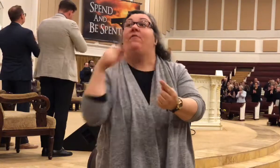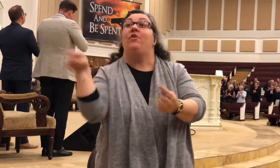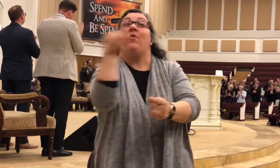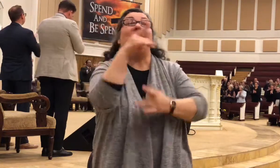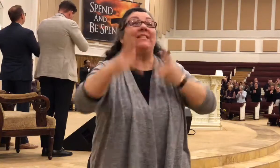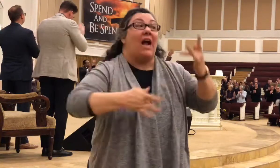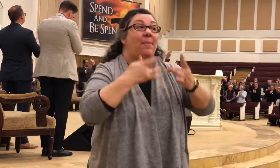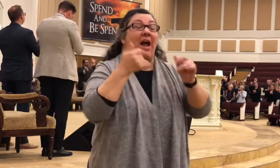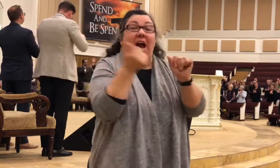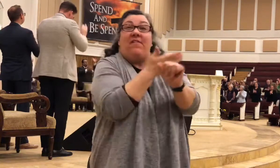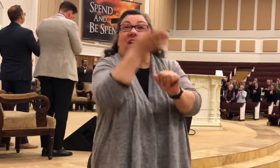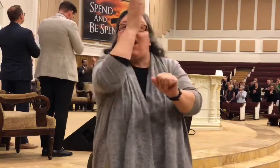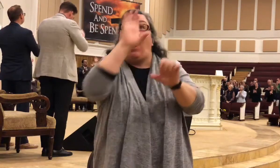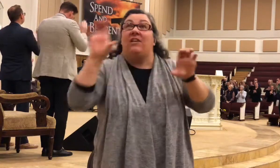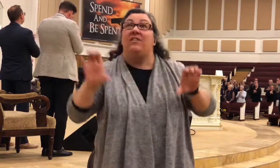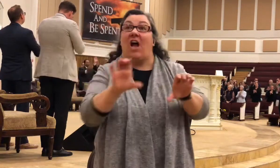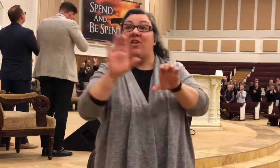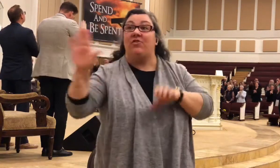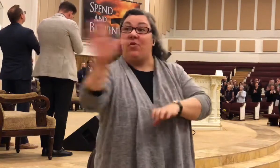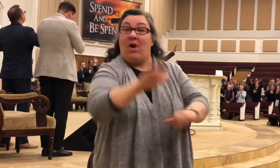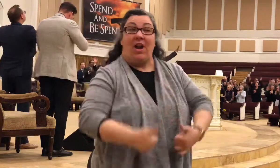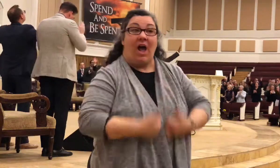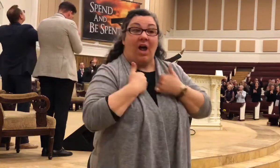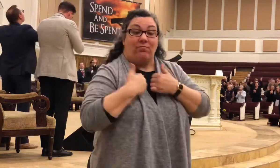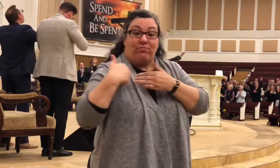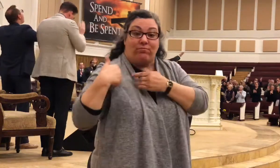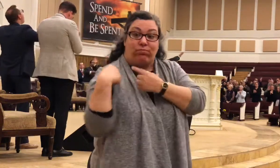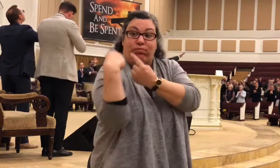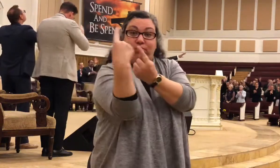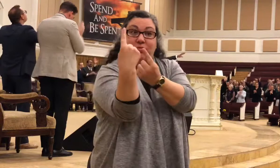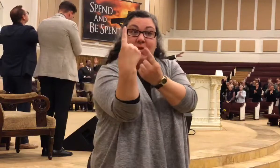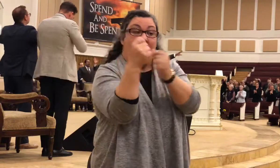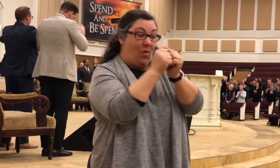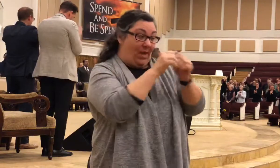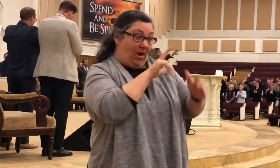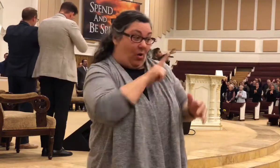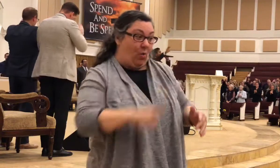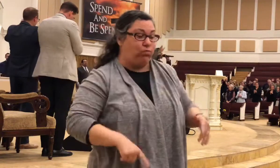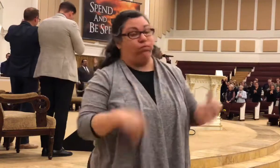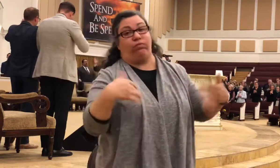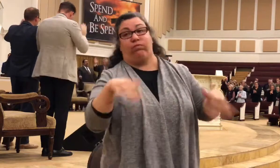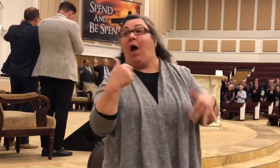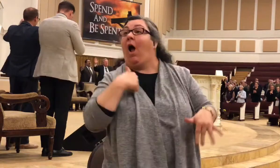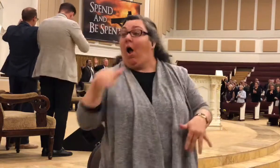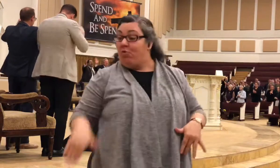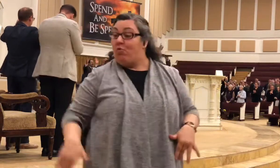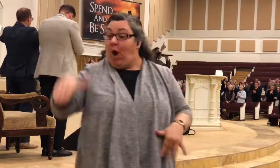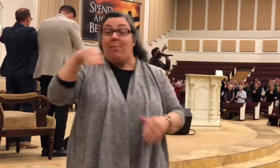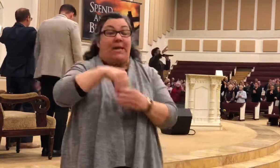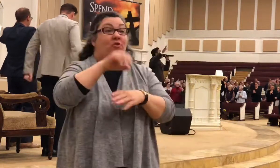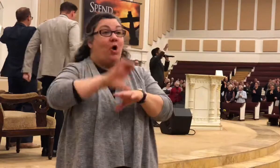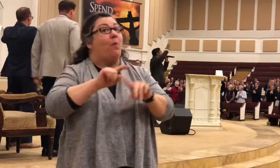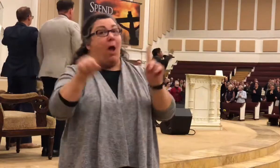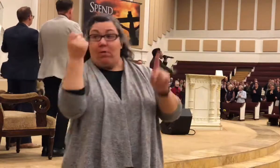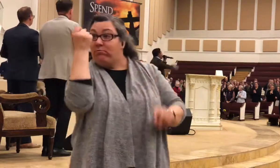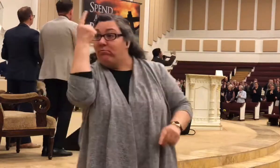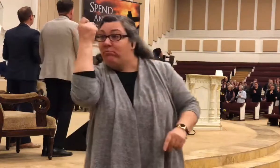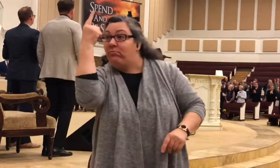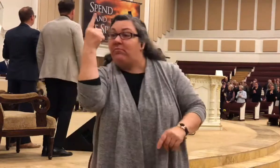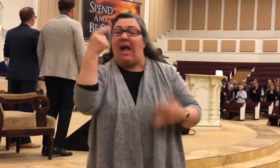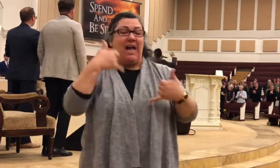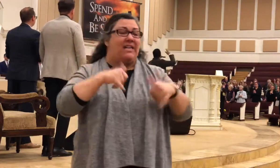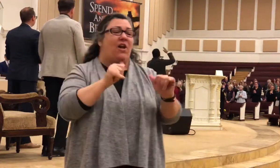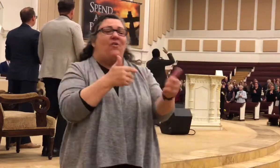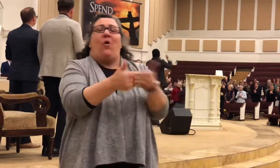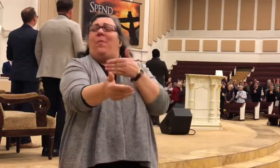excited about what God has done in your life, see, if it wasn't for the Lord, I grew up in these pews, I grew up in church, but you know what? It still